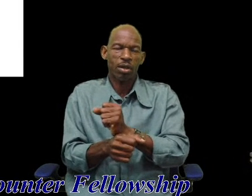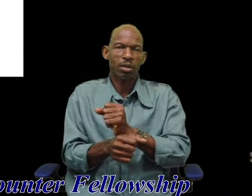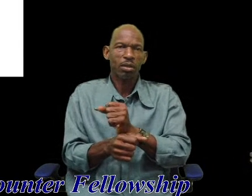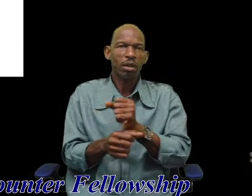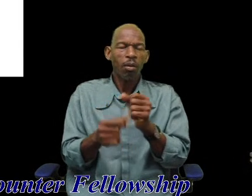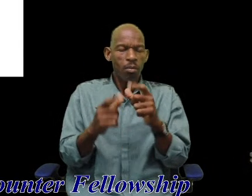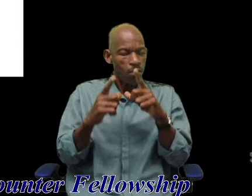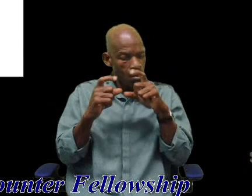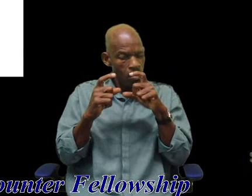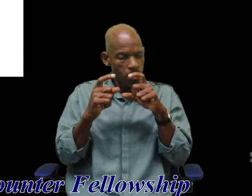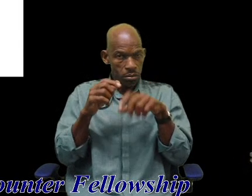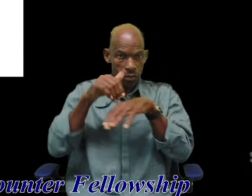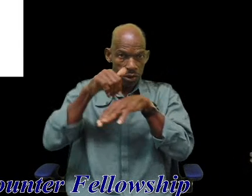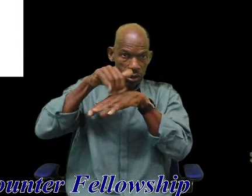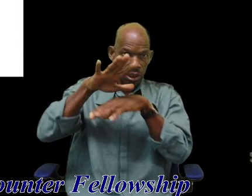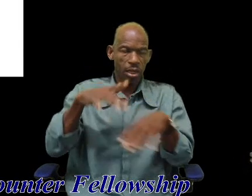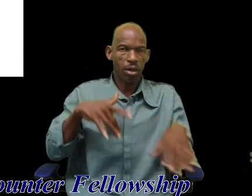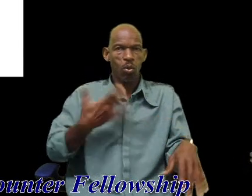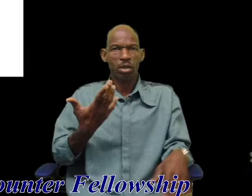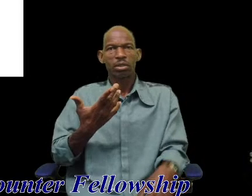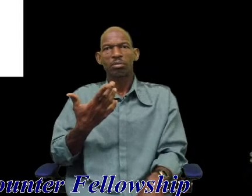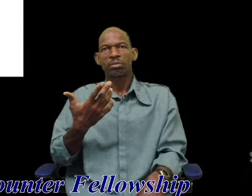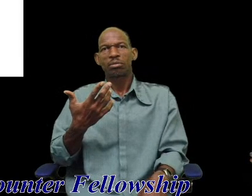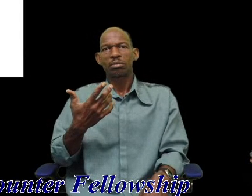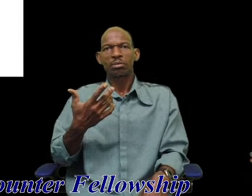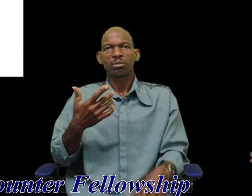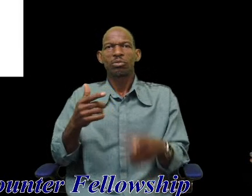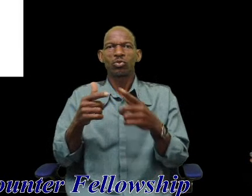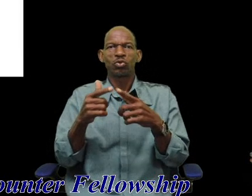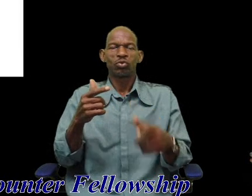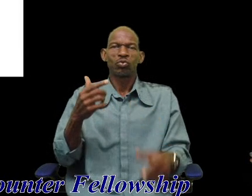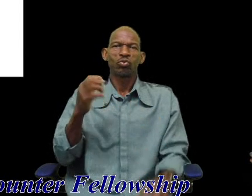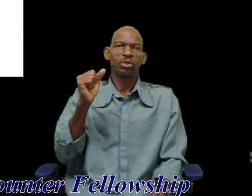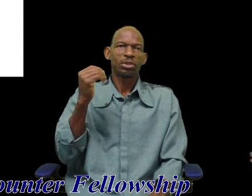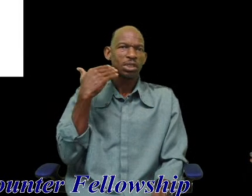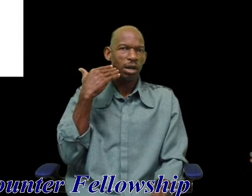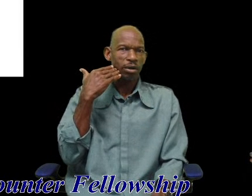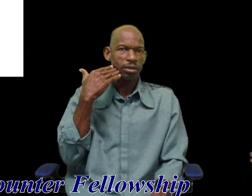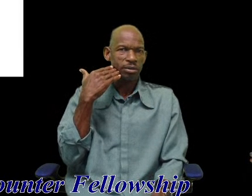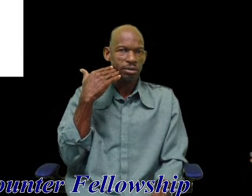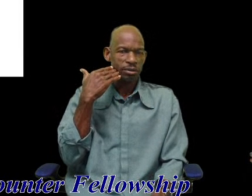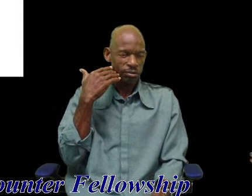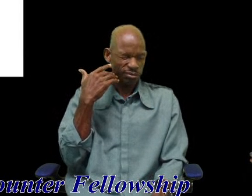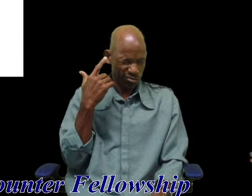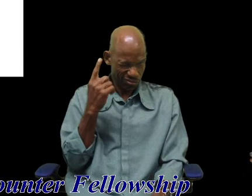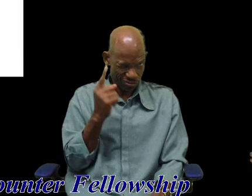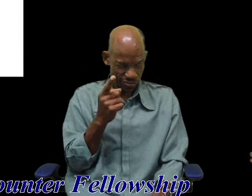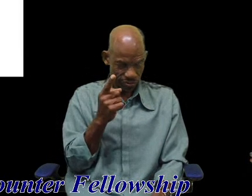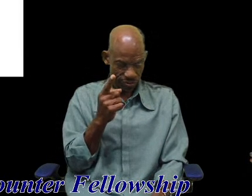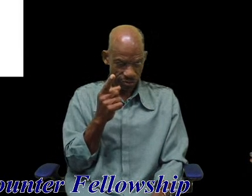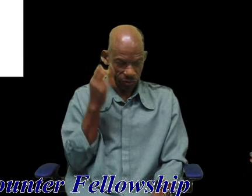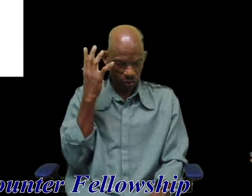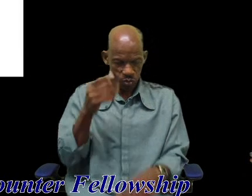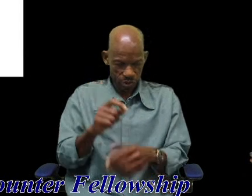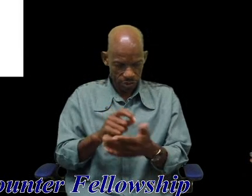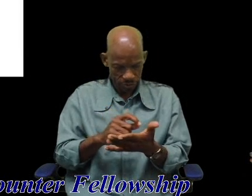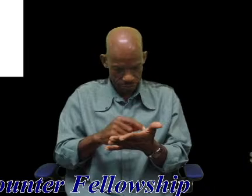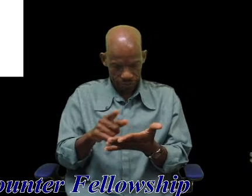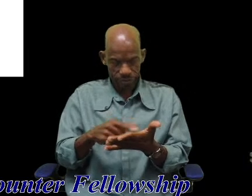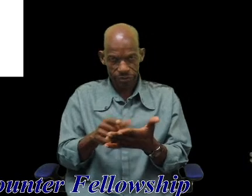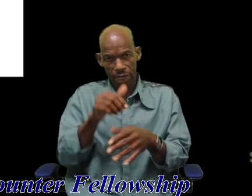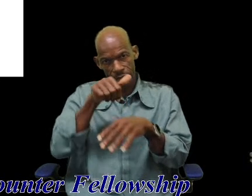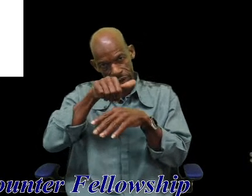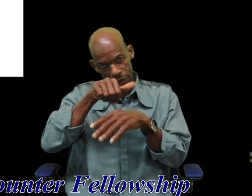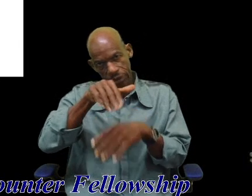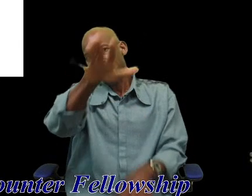for me, all right, personally, and I will correct it and send it back to you. So we will be able to know